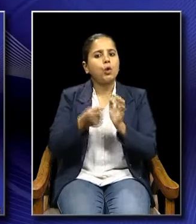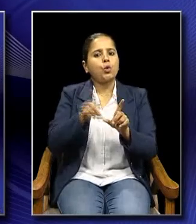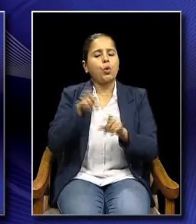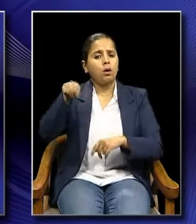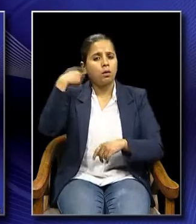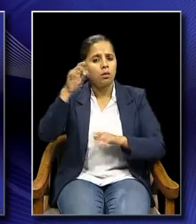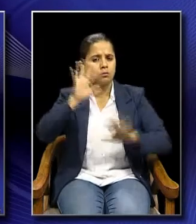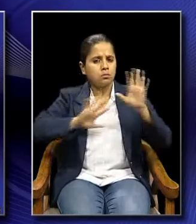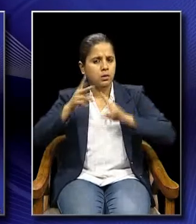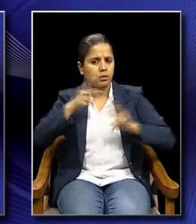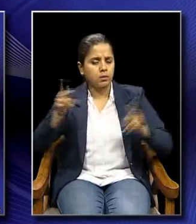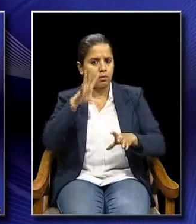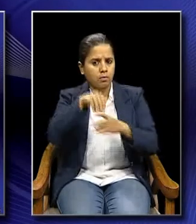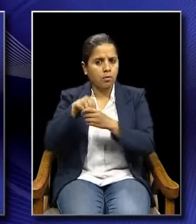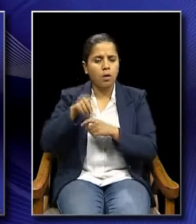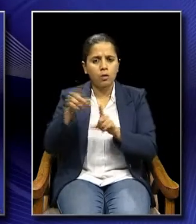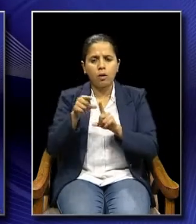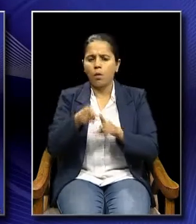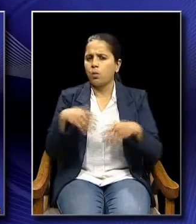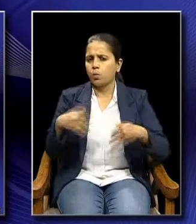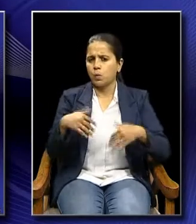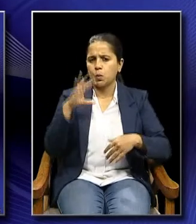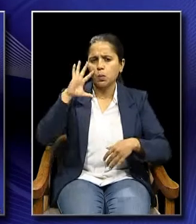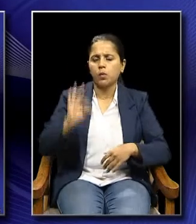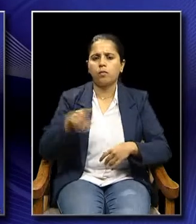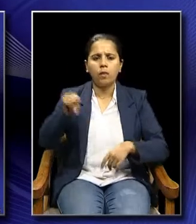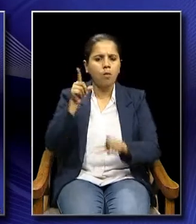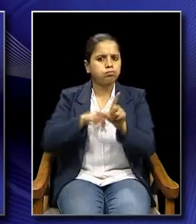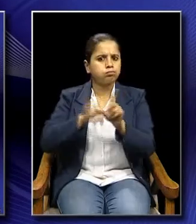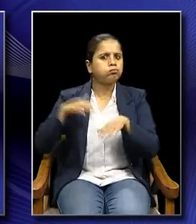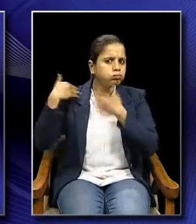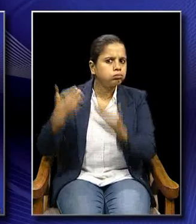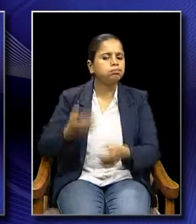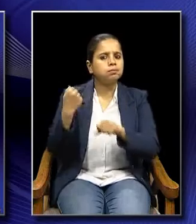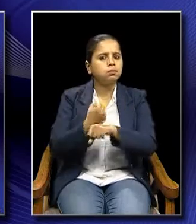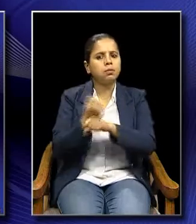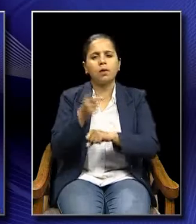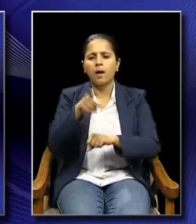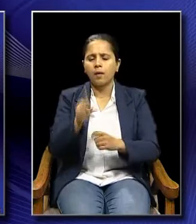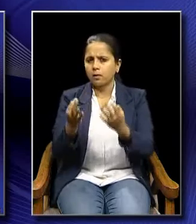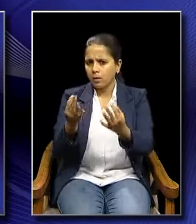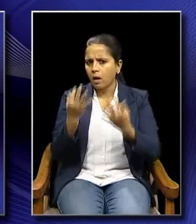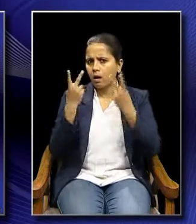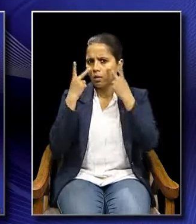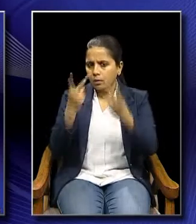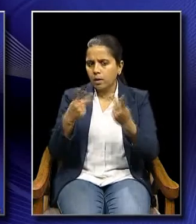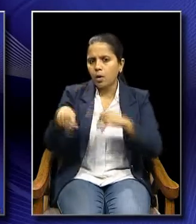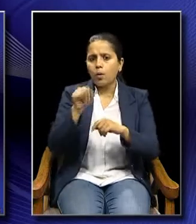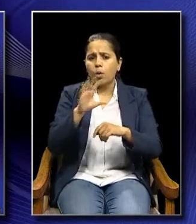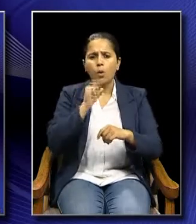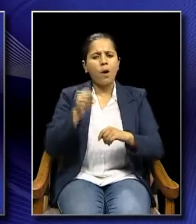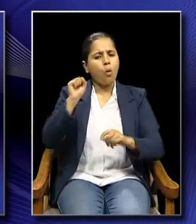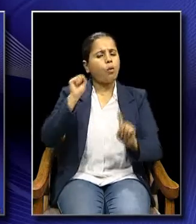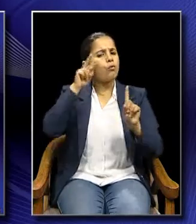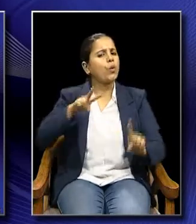been immense. The kind of films which he has made over the years, they have been remarkable not only from the aesthetic point of